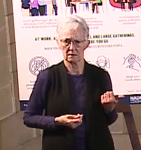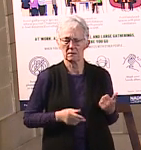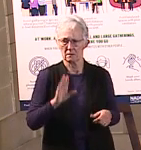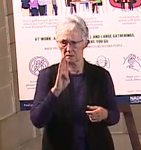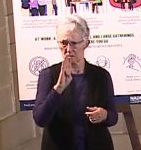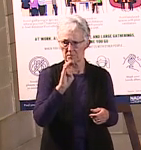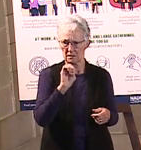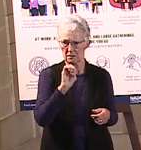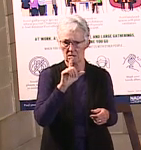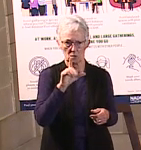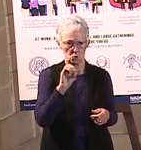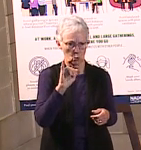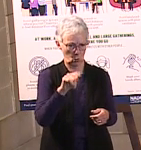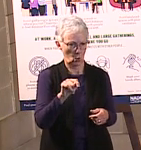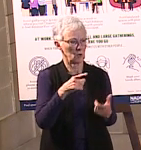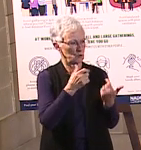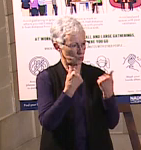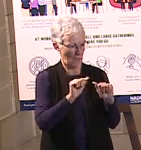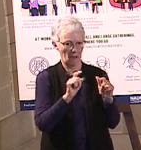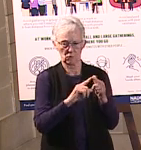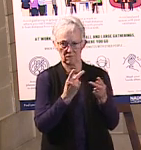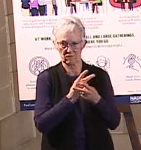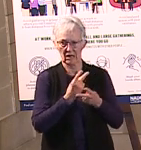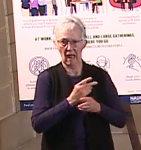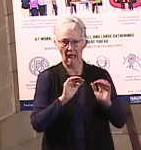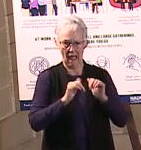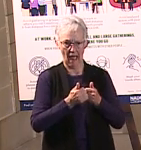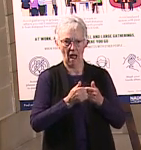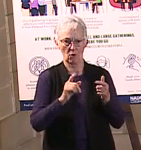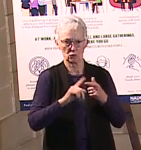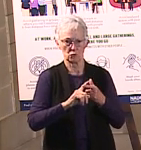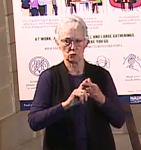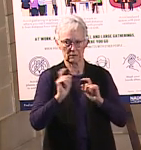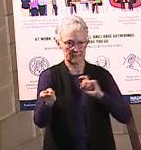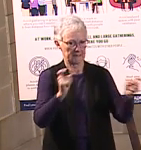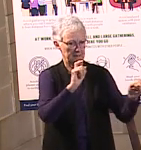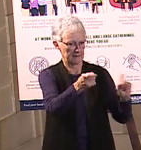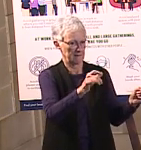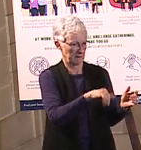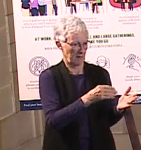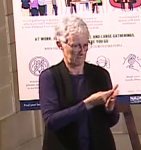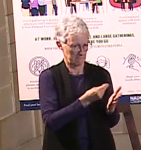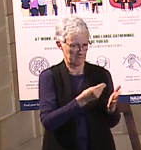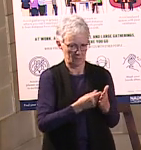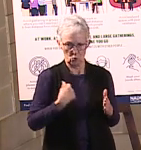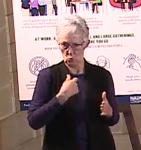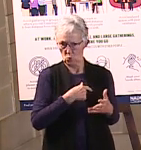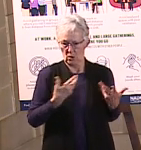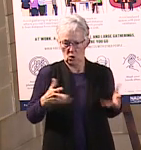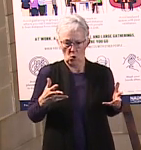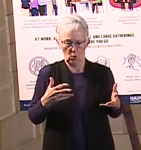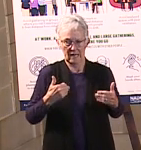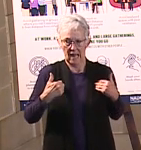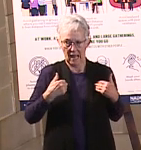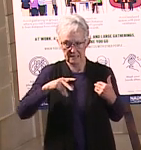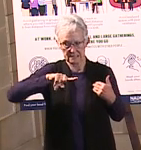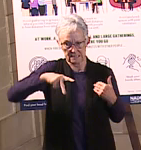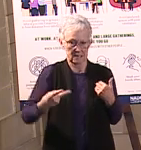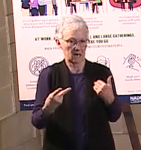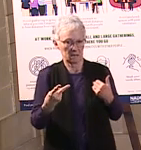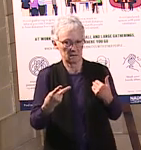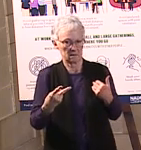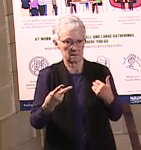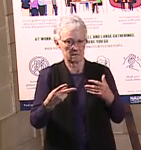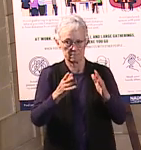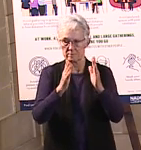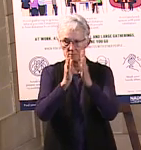right now to be able to distribute those dollars. You may recall that we had, for example, our second round of many of these programs just completed November